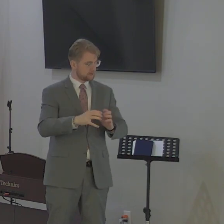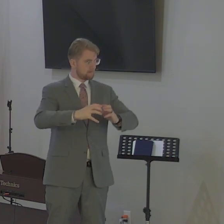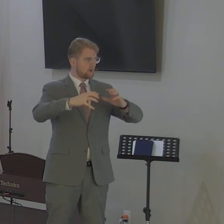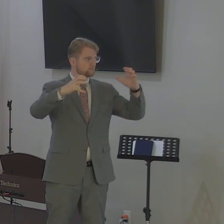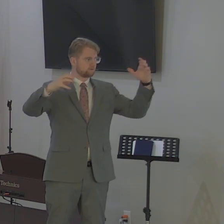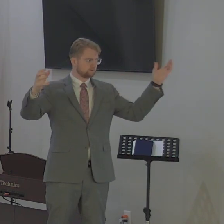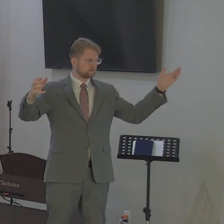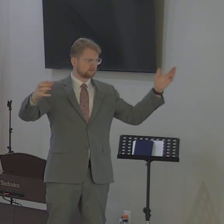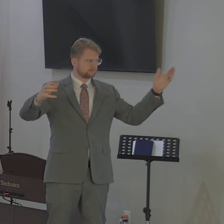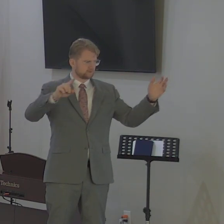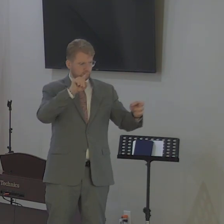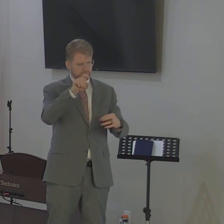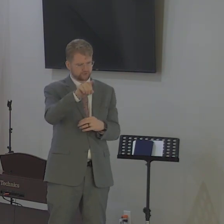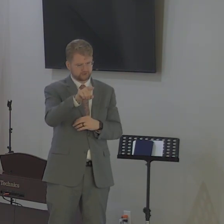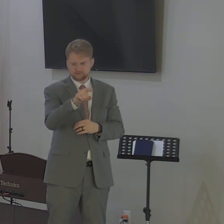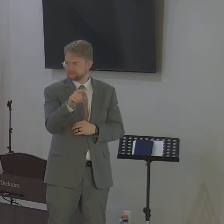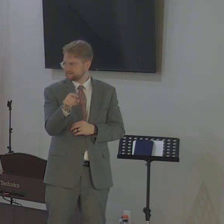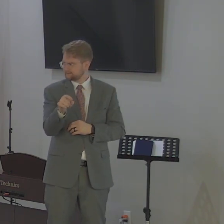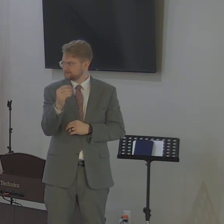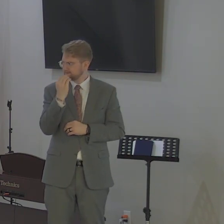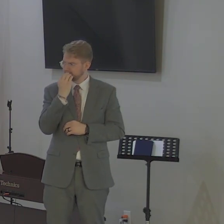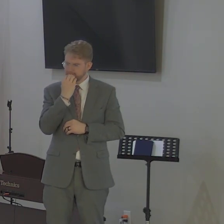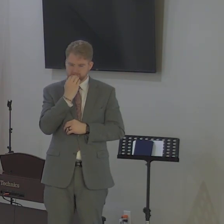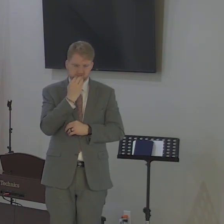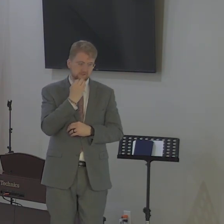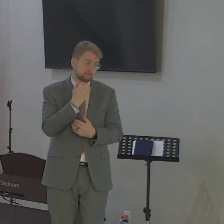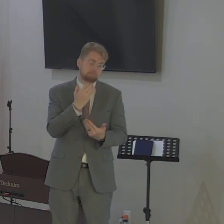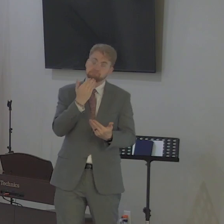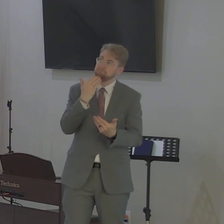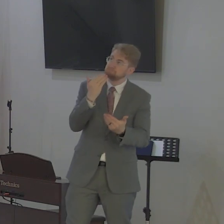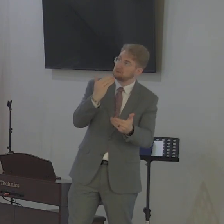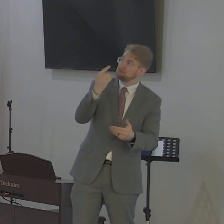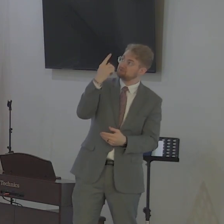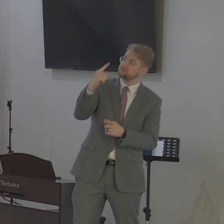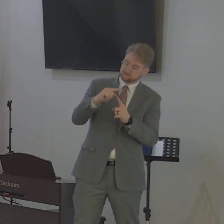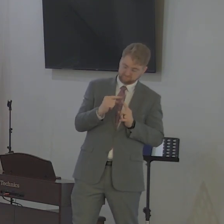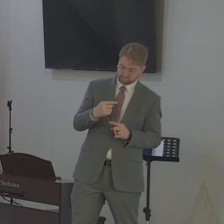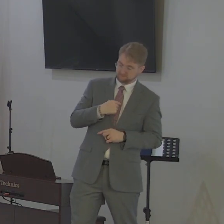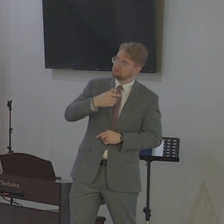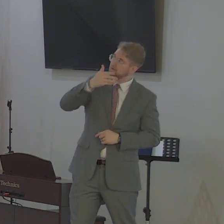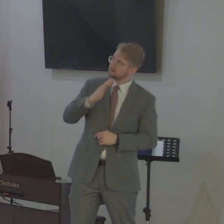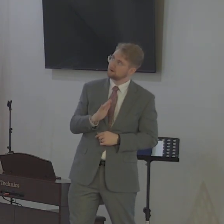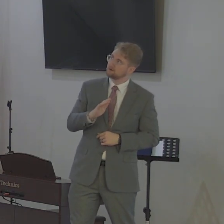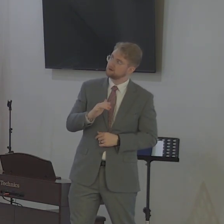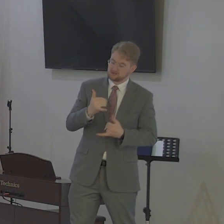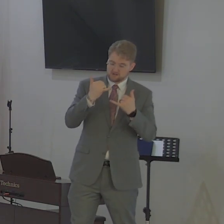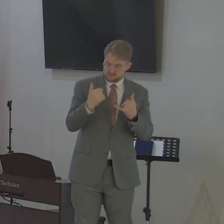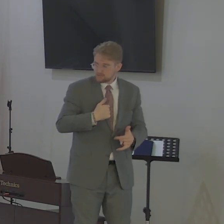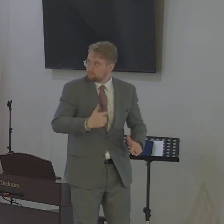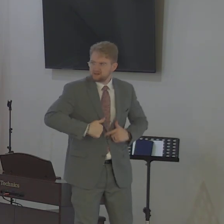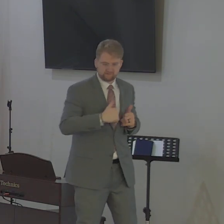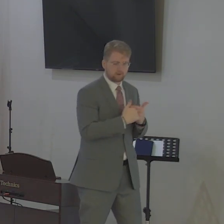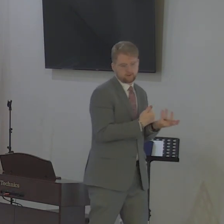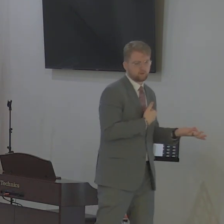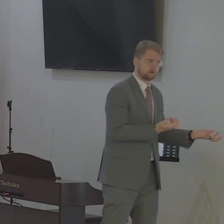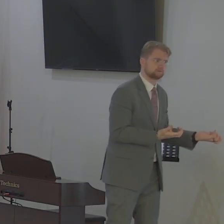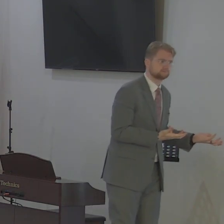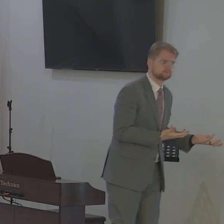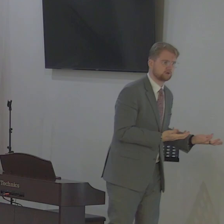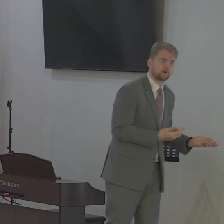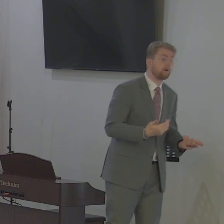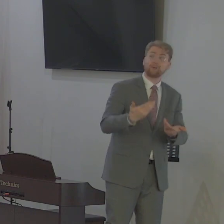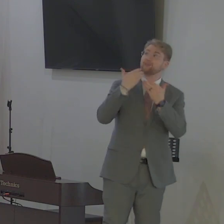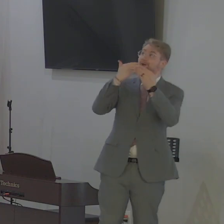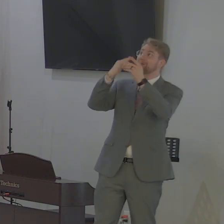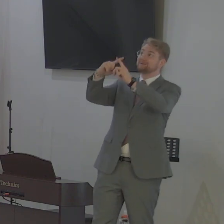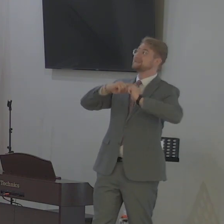In other words, thank you for saving me, God. I'm just going to live the way that I want to live. I'm going to do